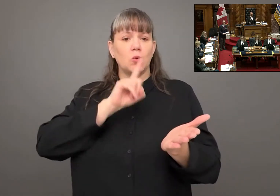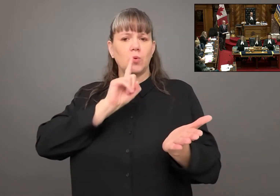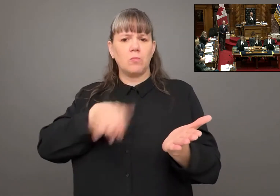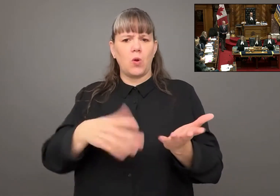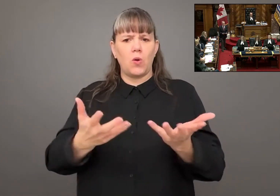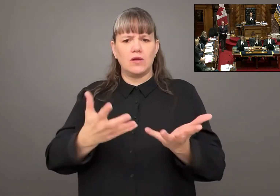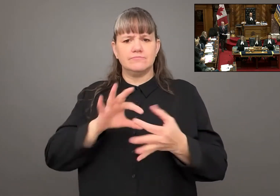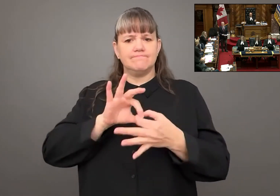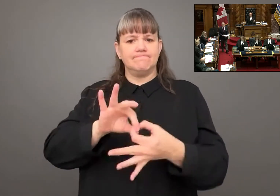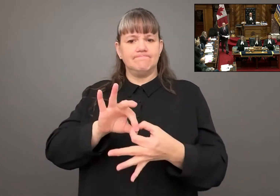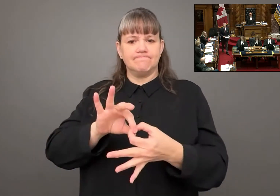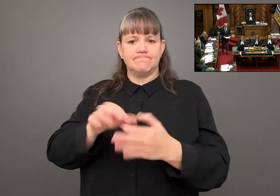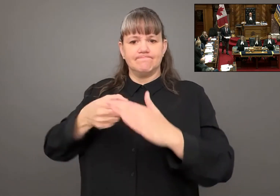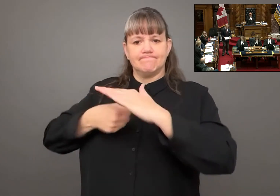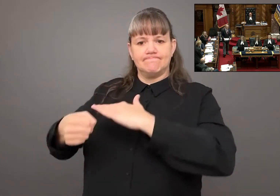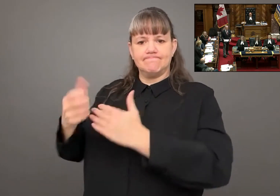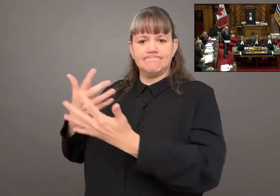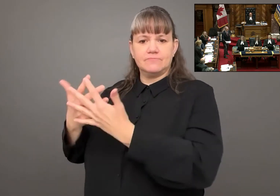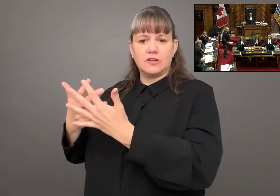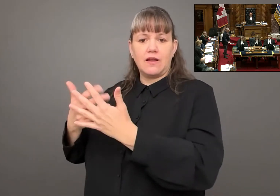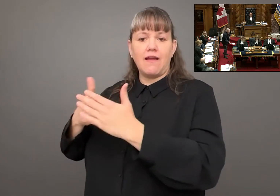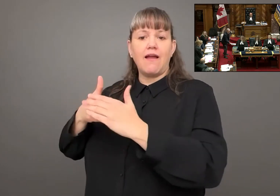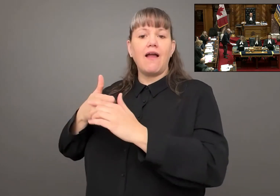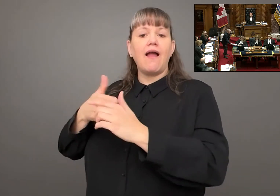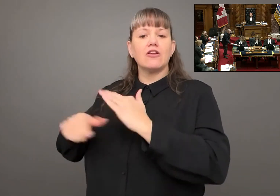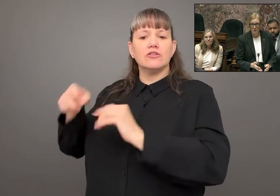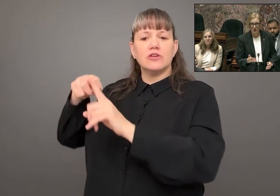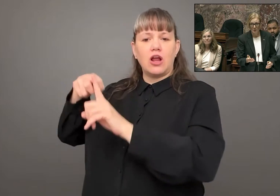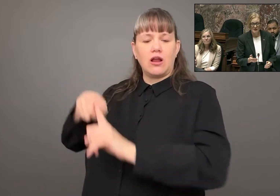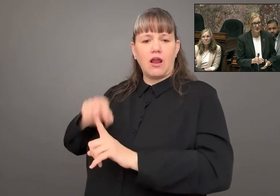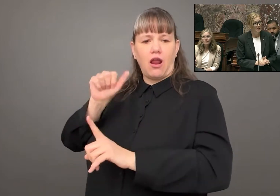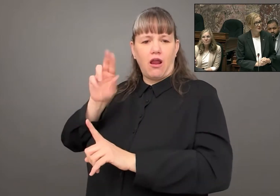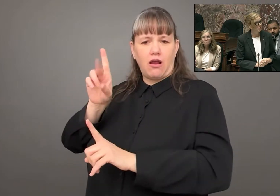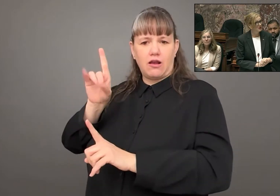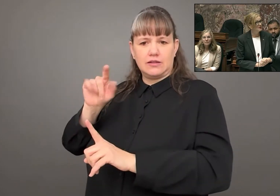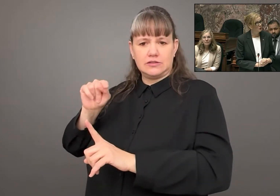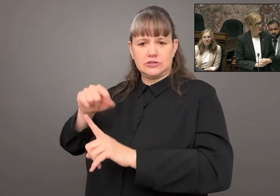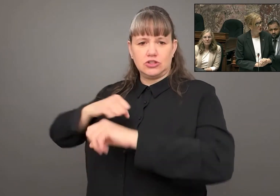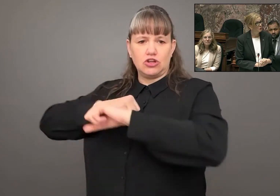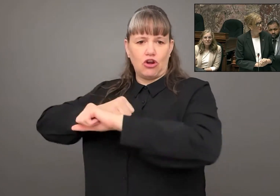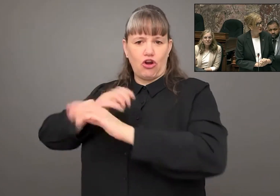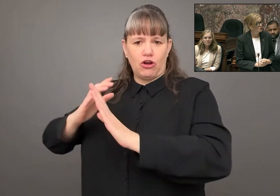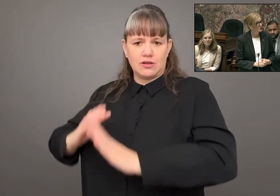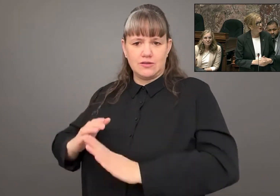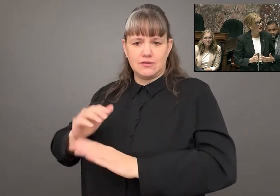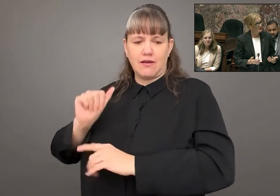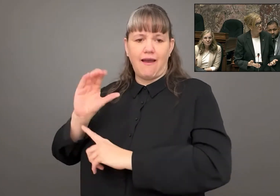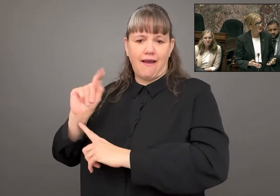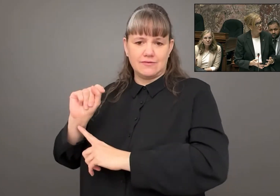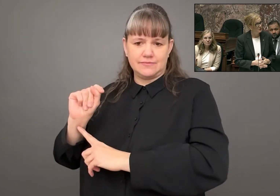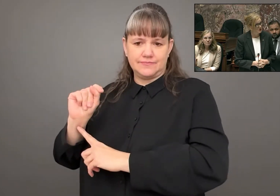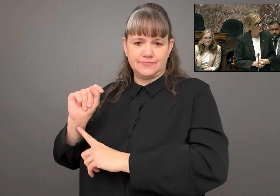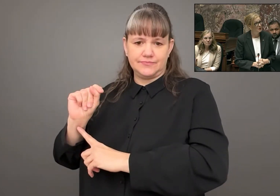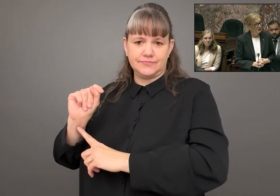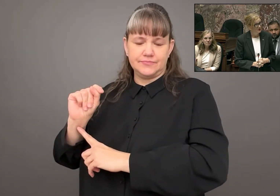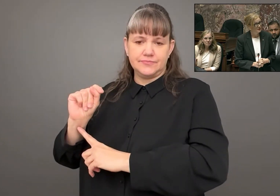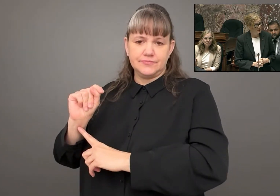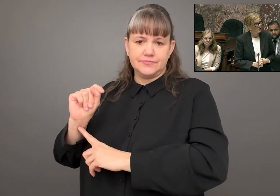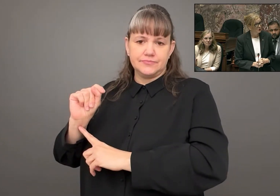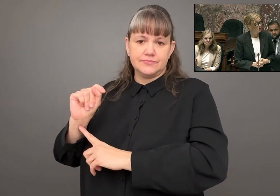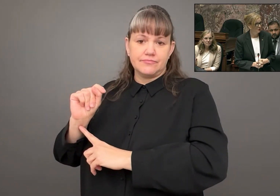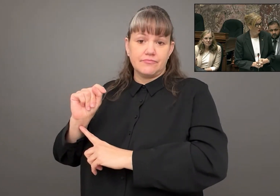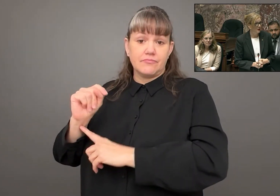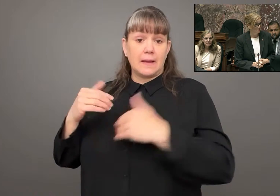of Finance. Thank you, Honourable Speaker. The member opposite has raised a question of privilege, which I would like to respond to